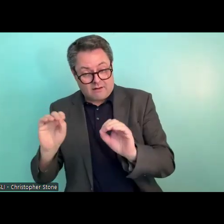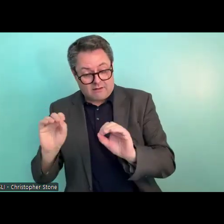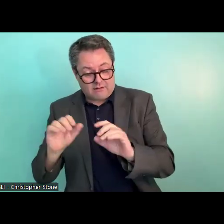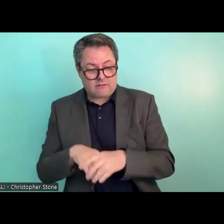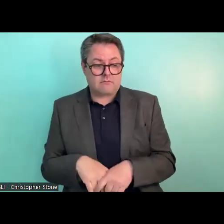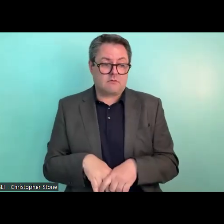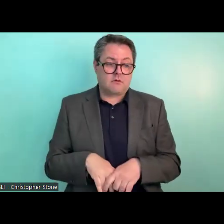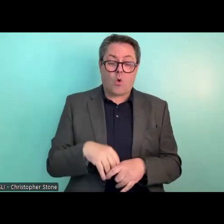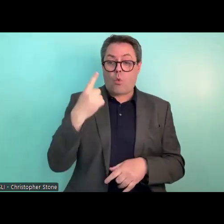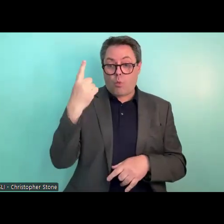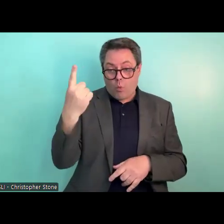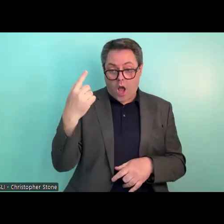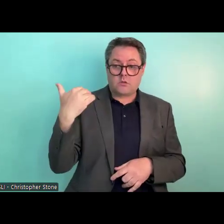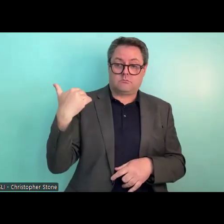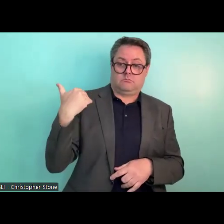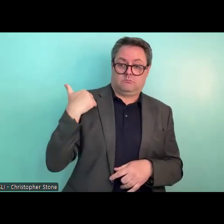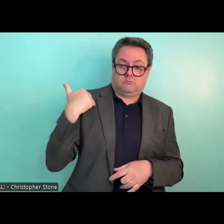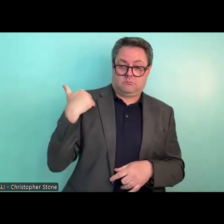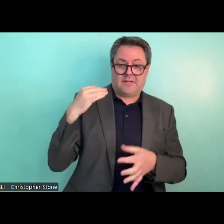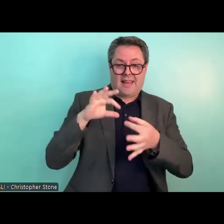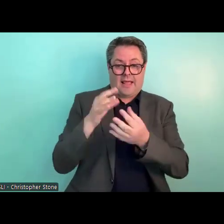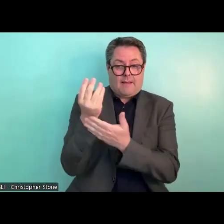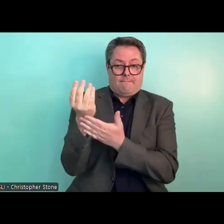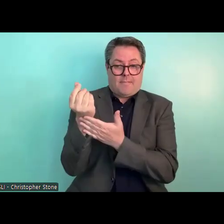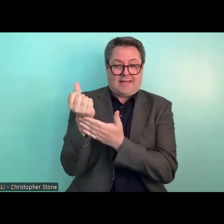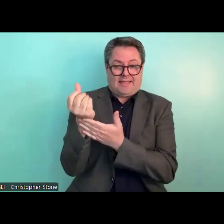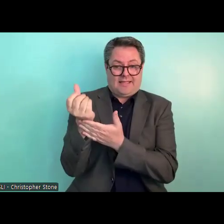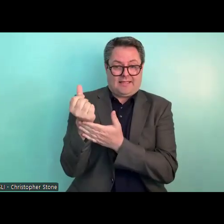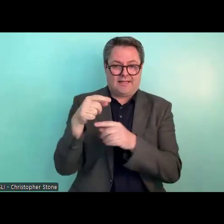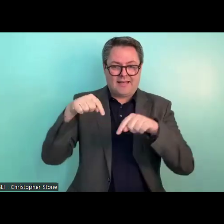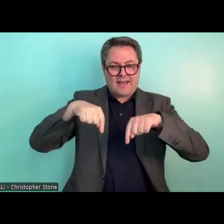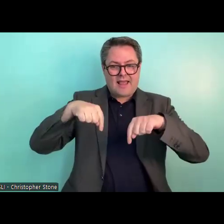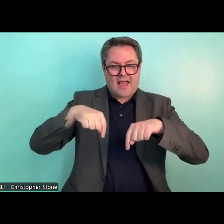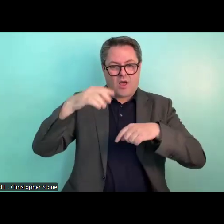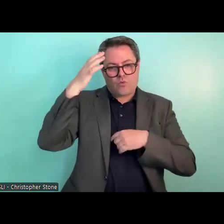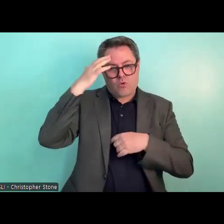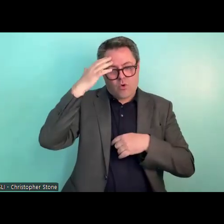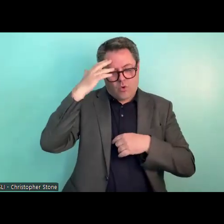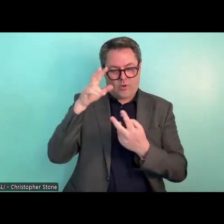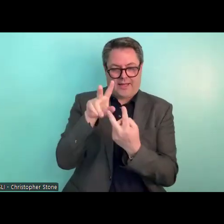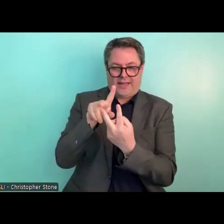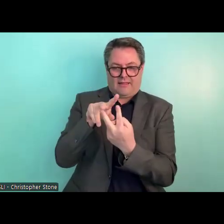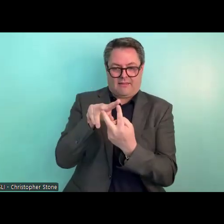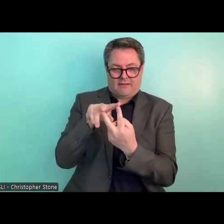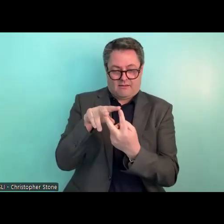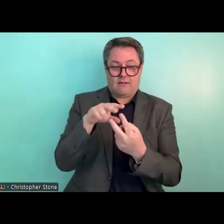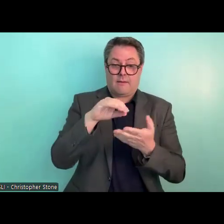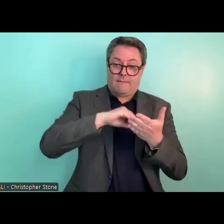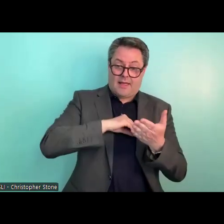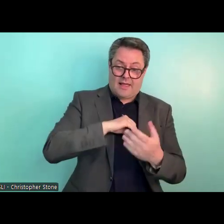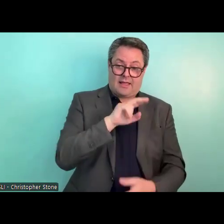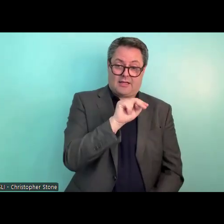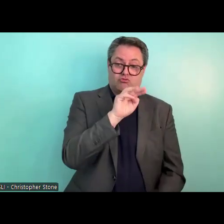resolutions from members. So if there are, please do let us know. There was one around the financial.